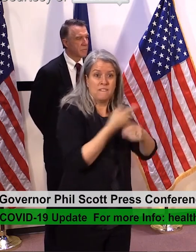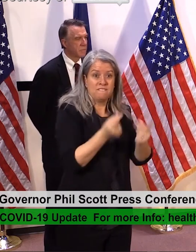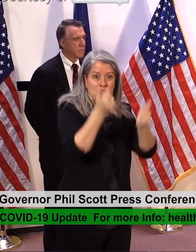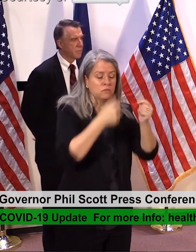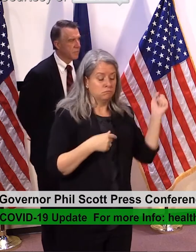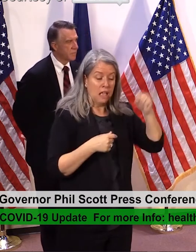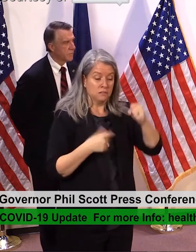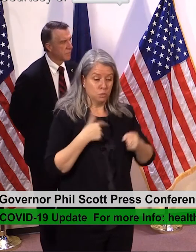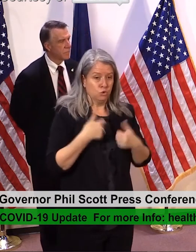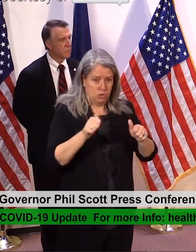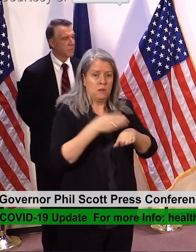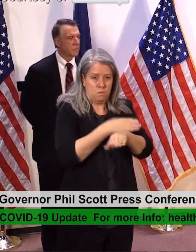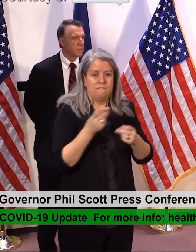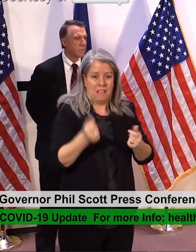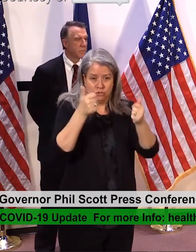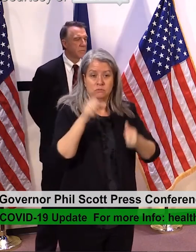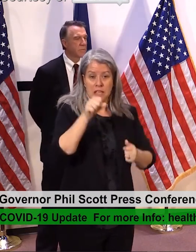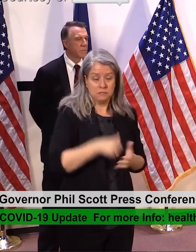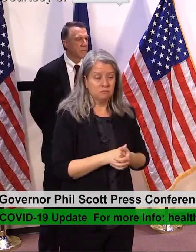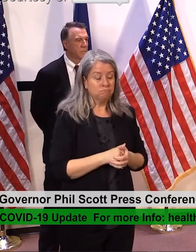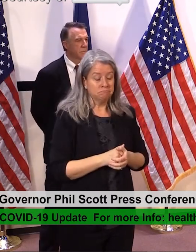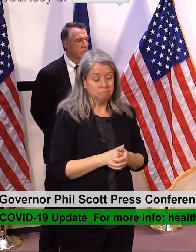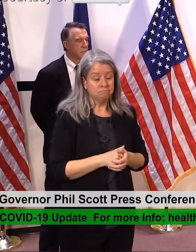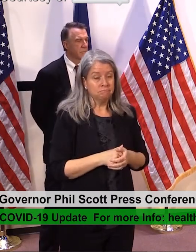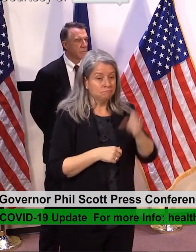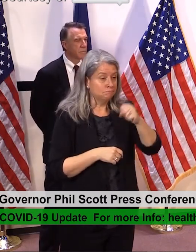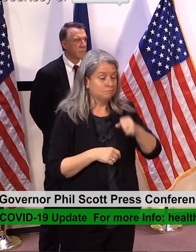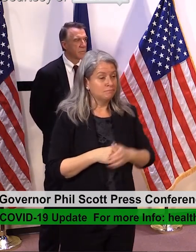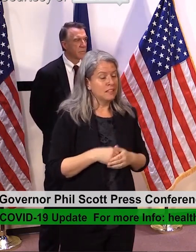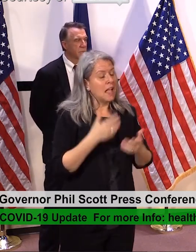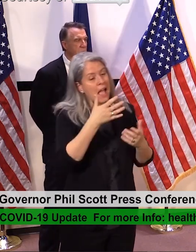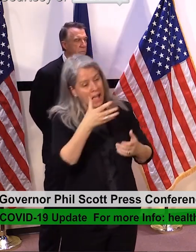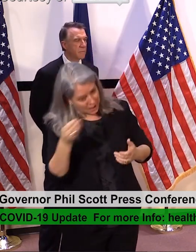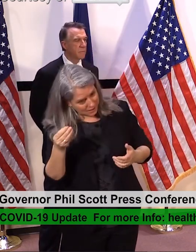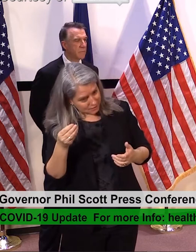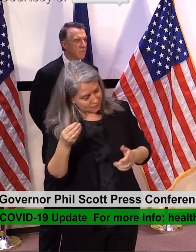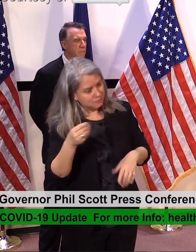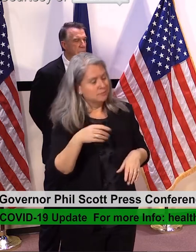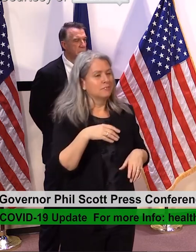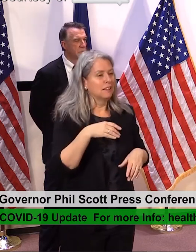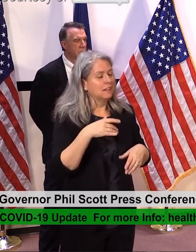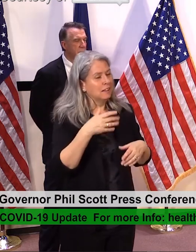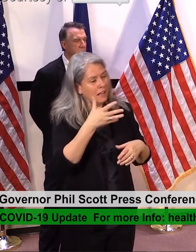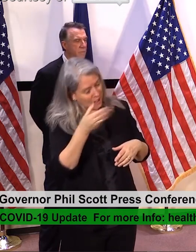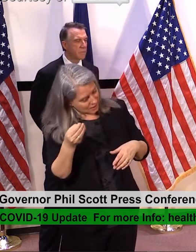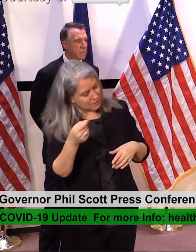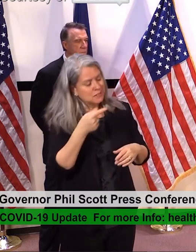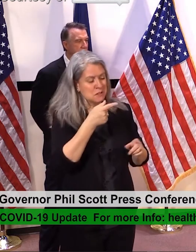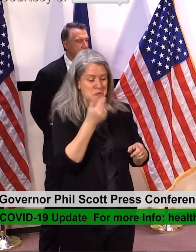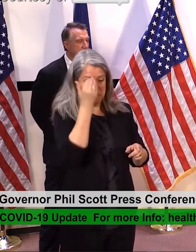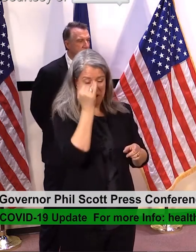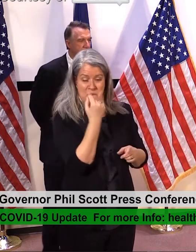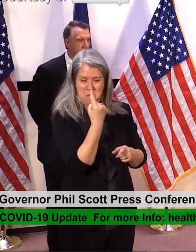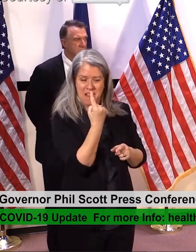Yes. Short answer, yes. Long answer, that you're aware of one